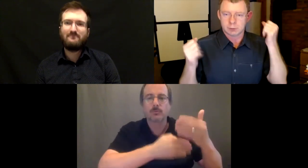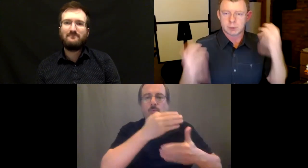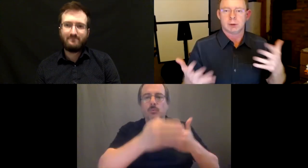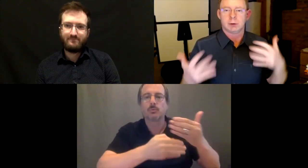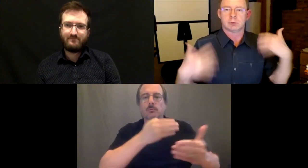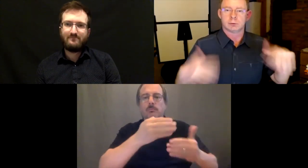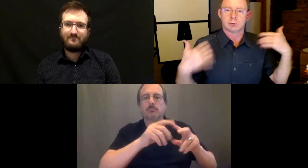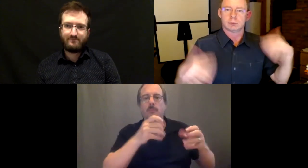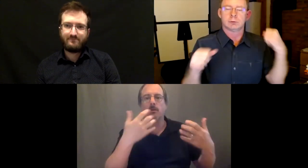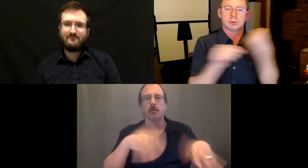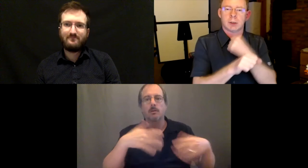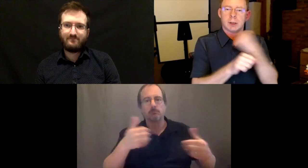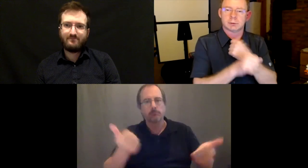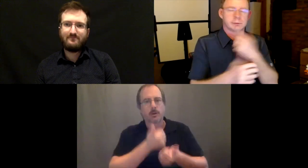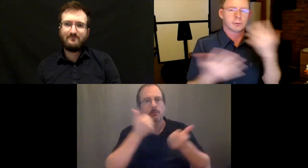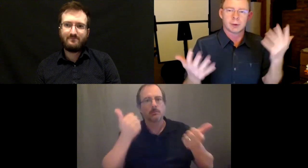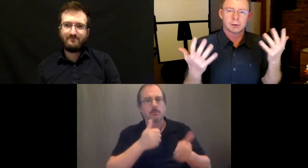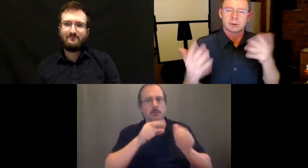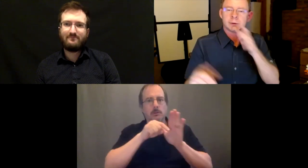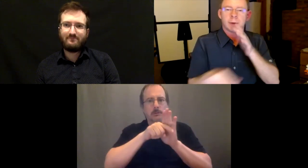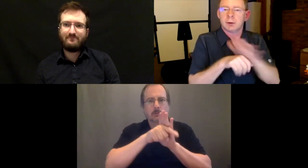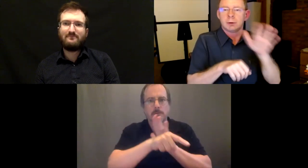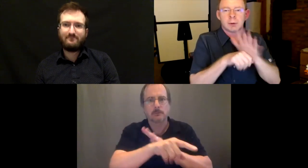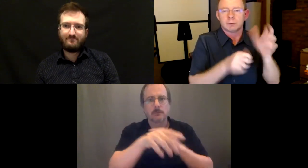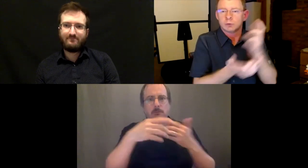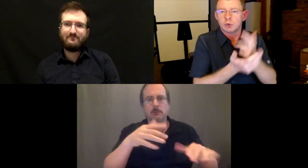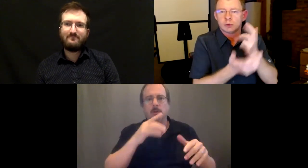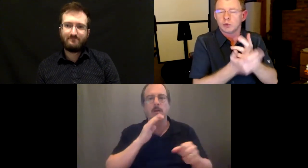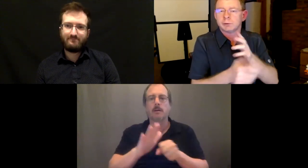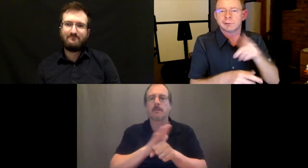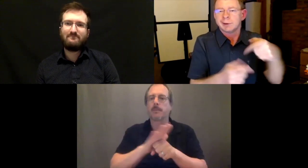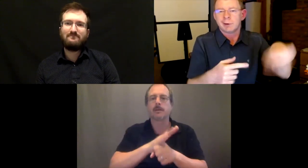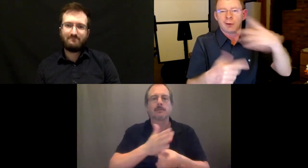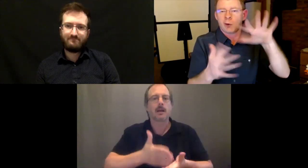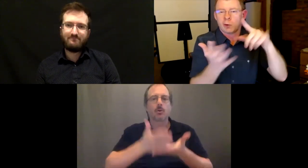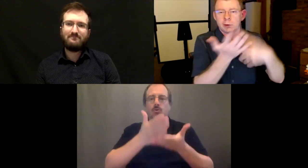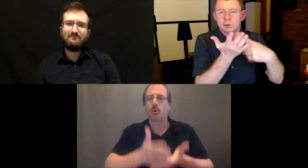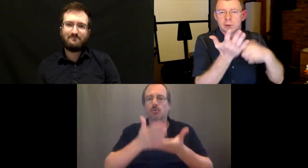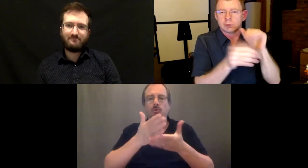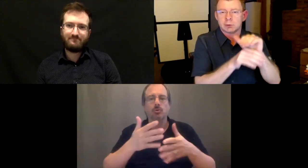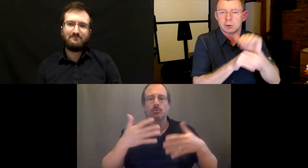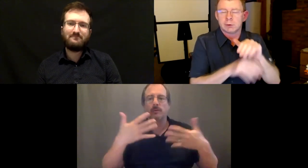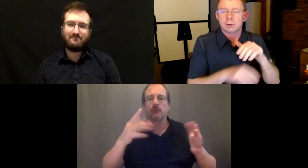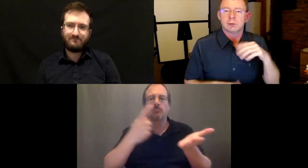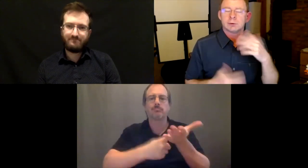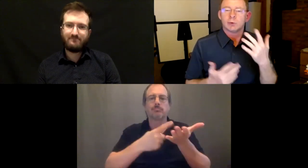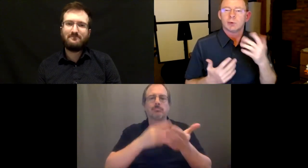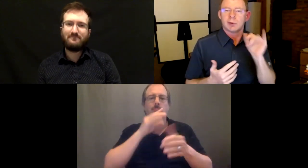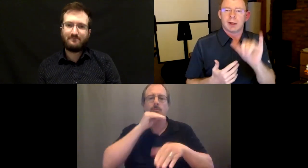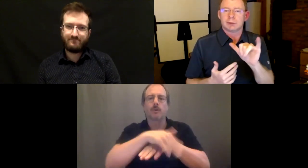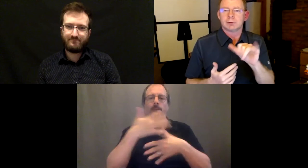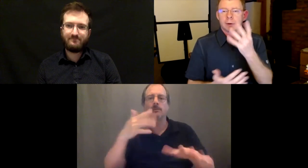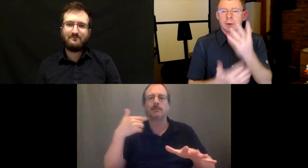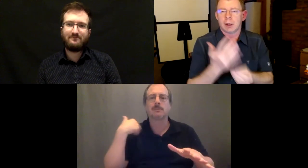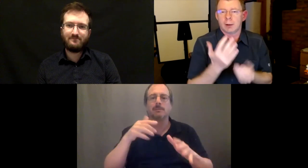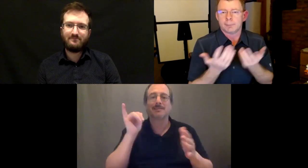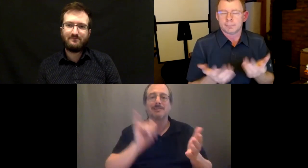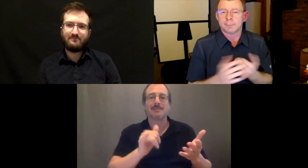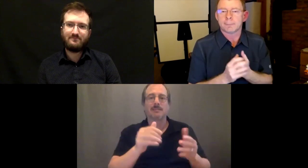or underemployed. And when you look at the statistics, clearly, there's not enough resources and there's not enough time to discuss